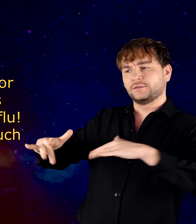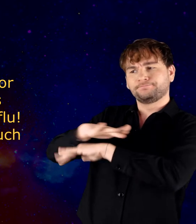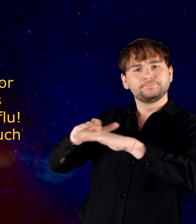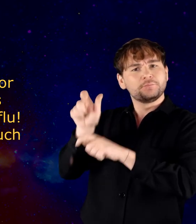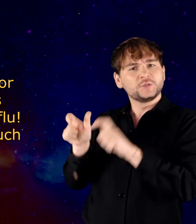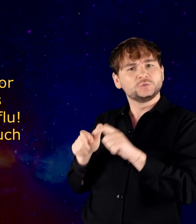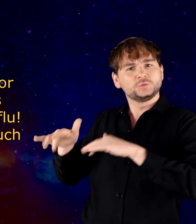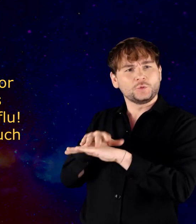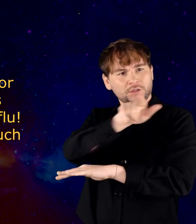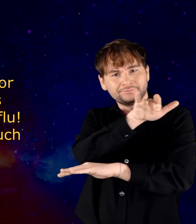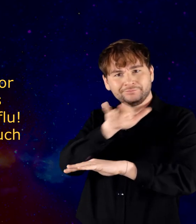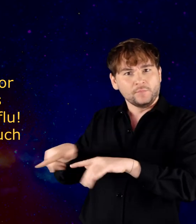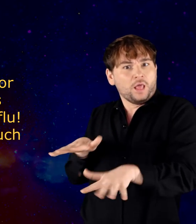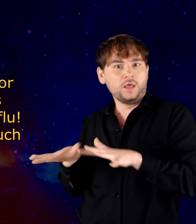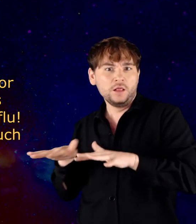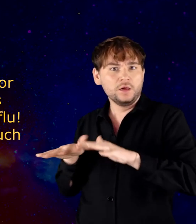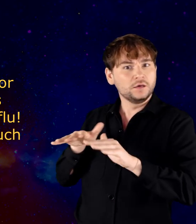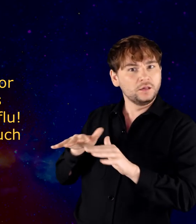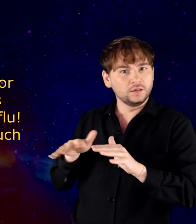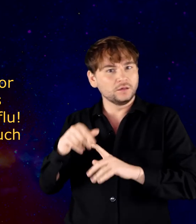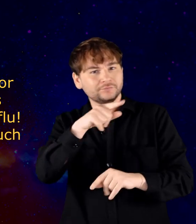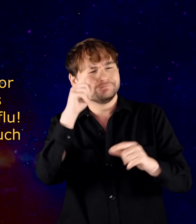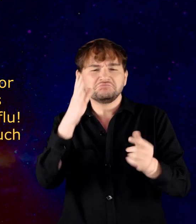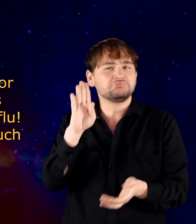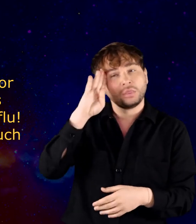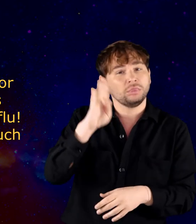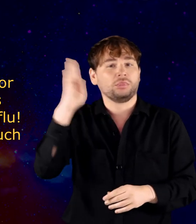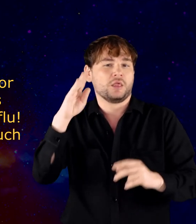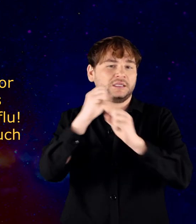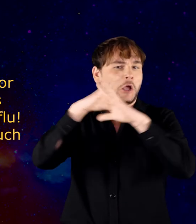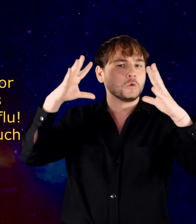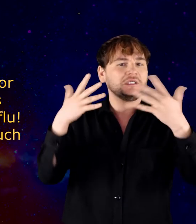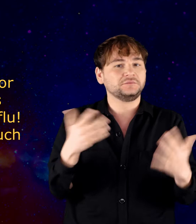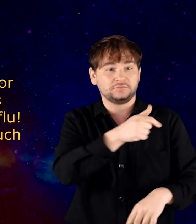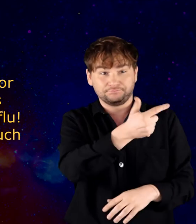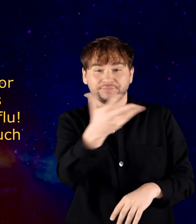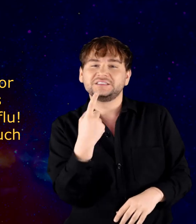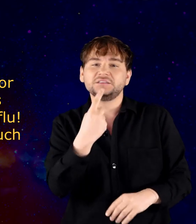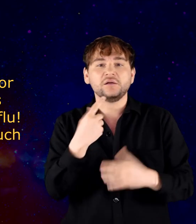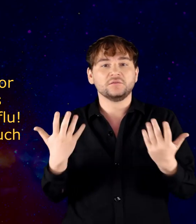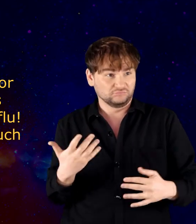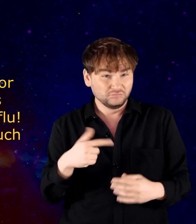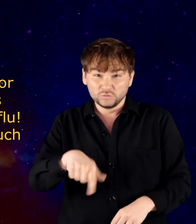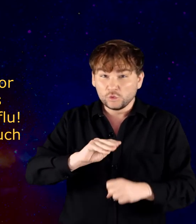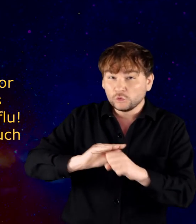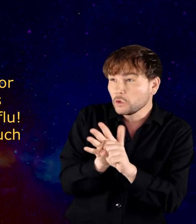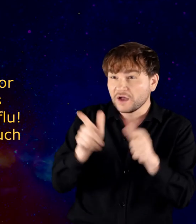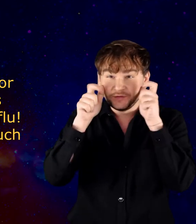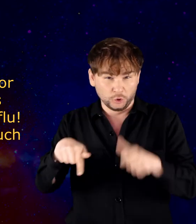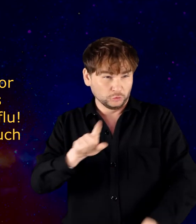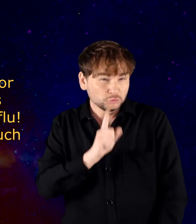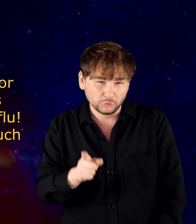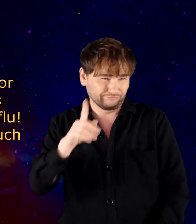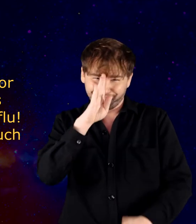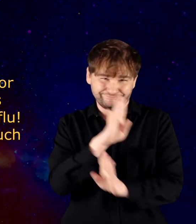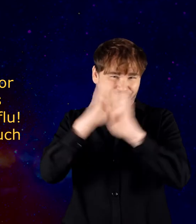who are making the public feel insecure by spouting wild theories. Some say the coronavirus does